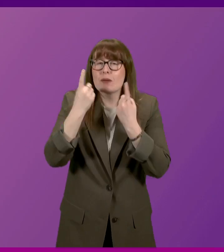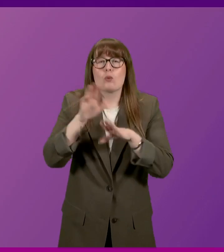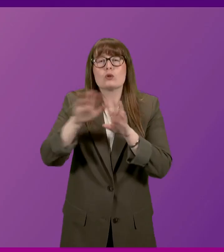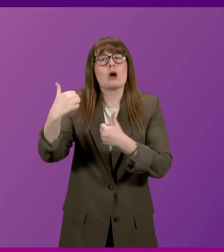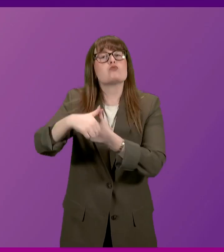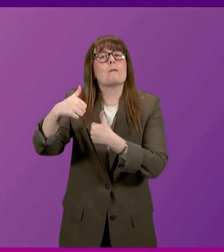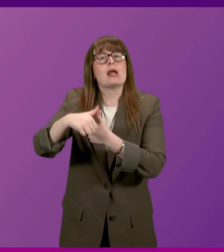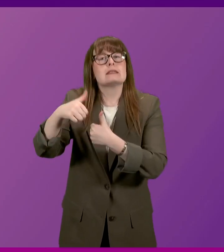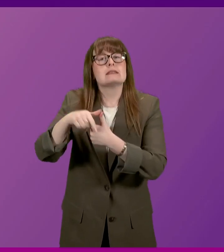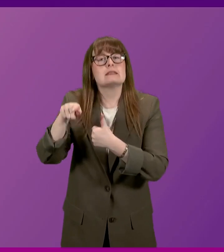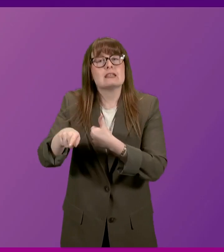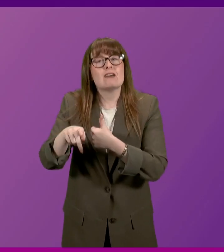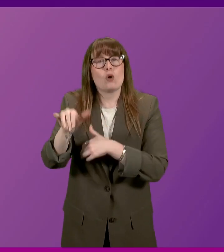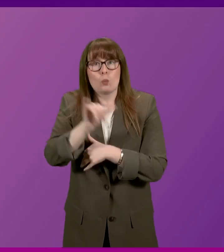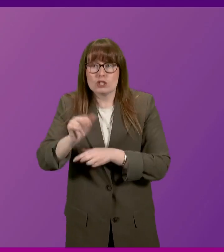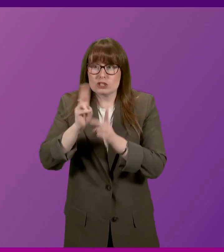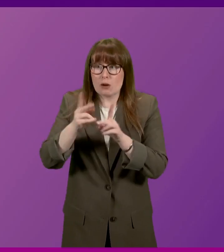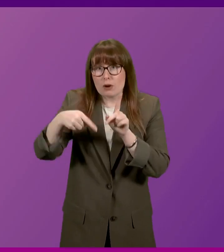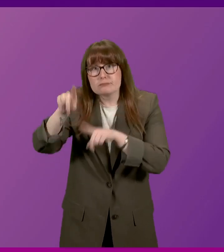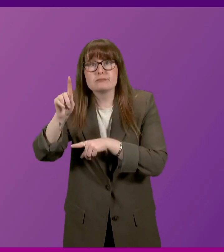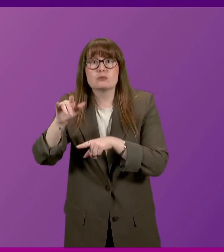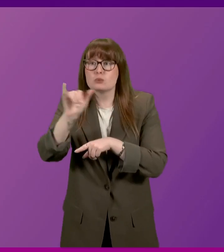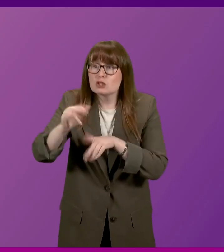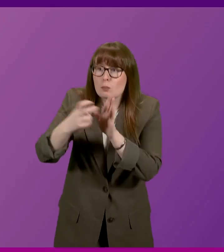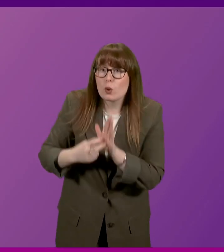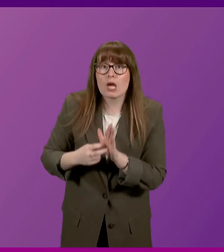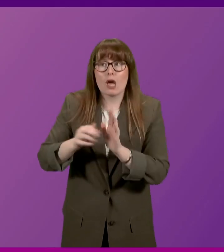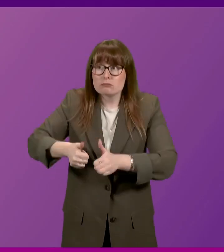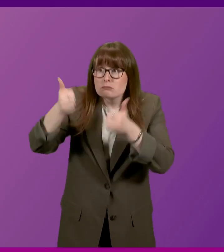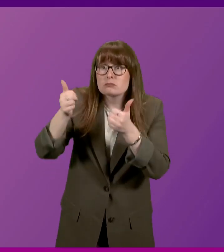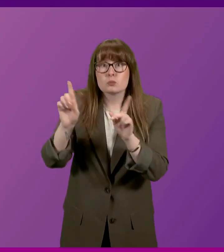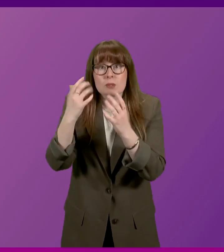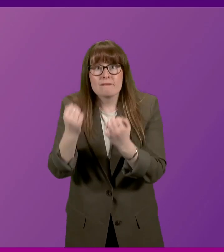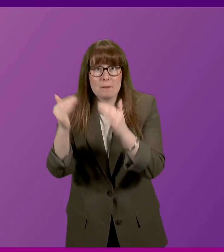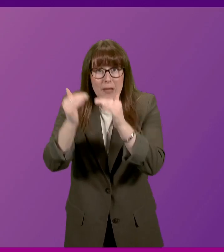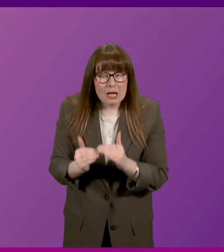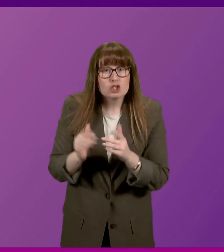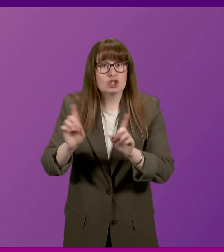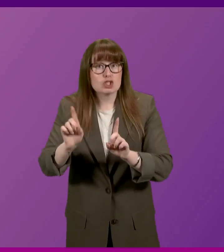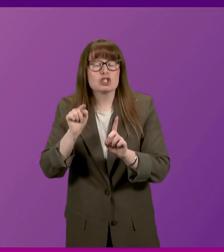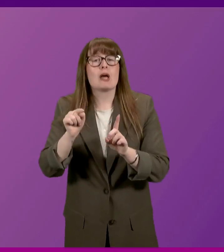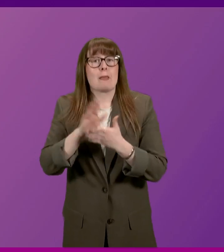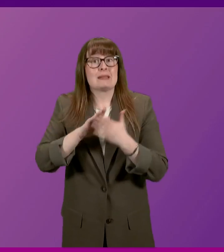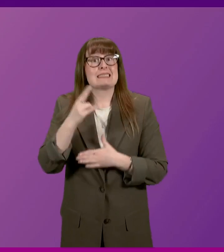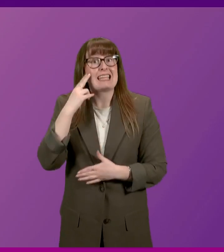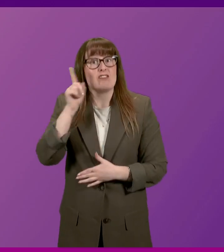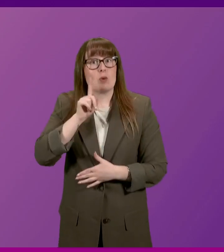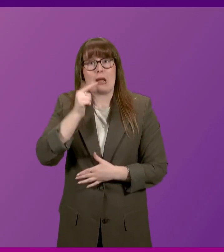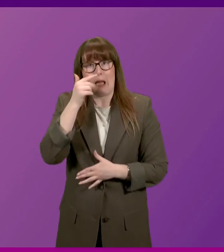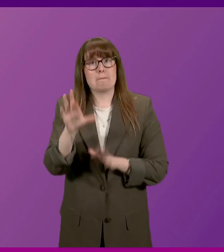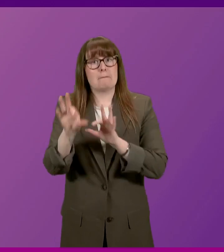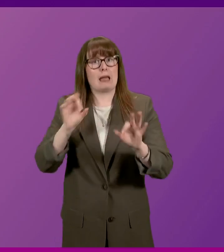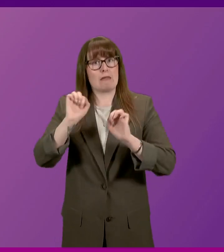appropriate for which interpreter gets sent where and what kind of booking service is available, so that deaf women can actually express